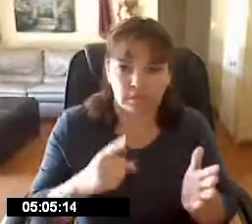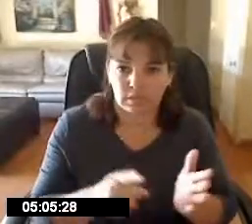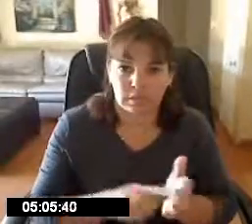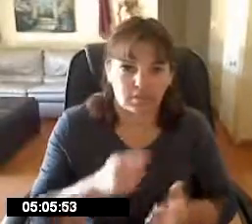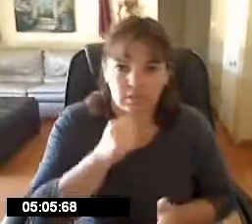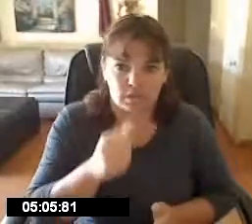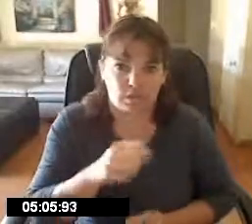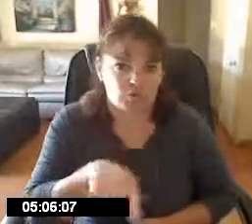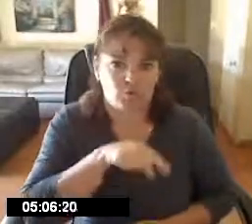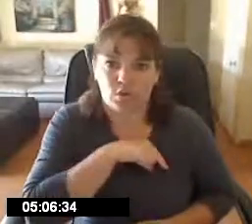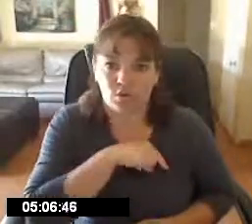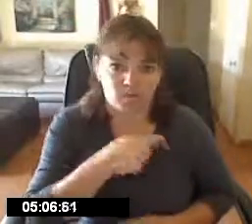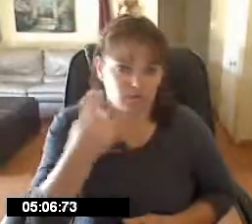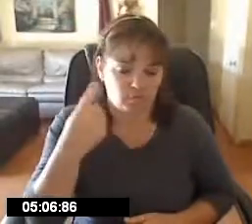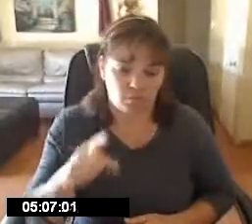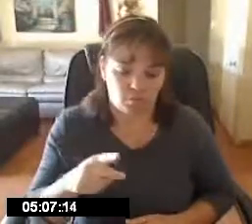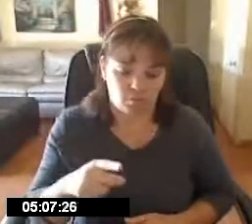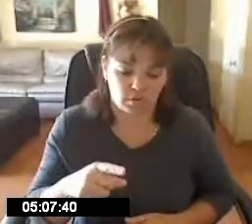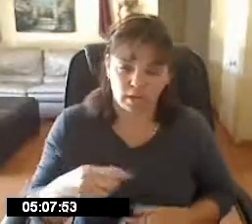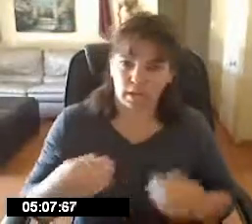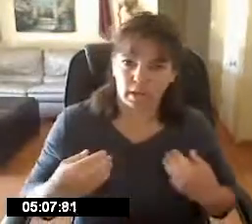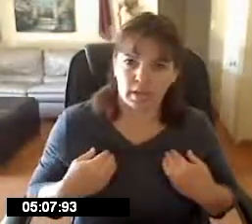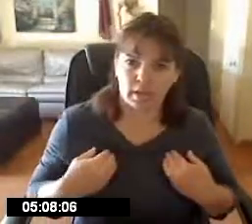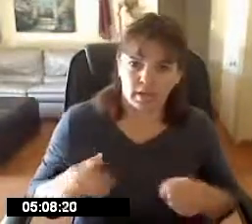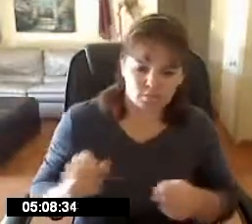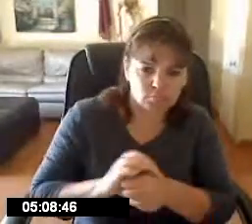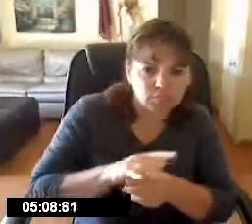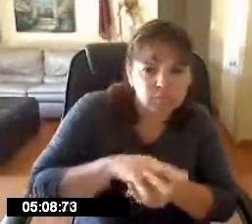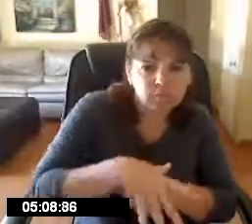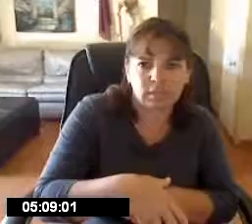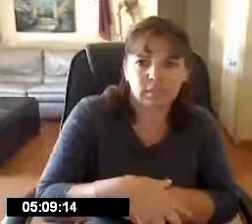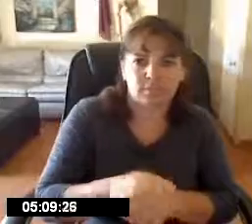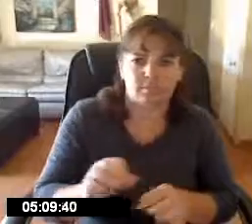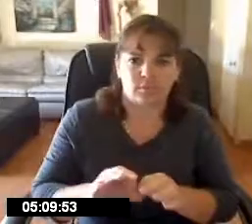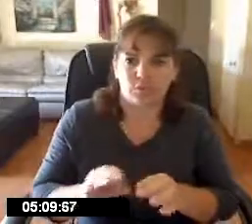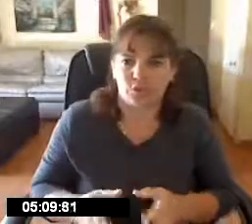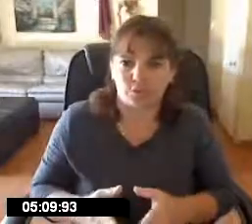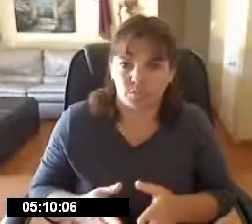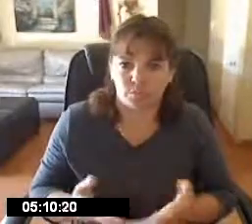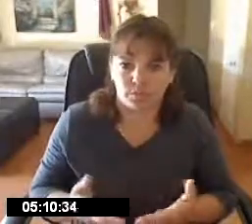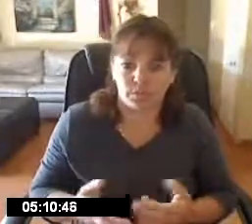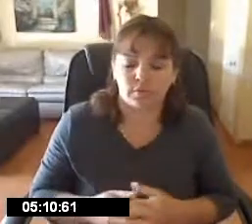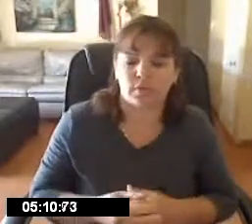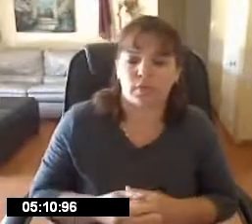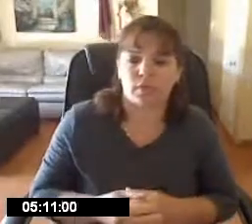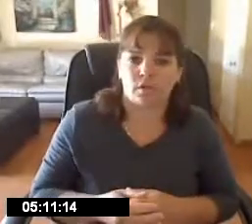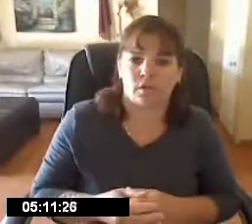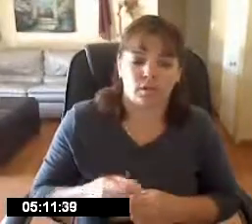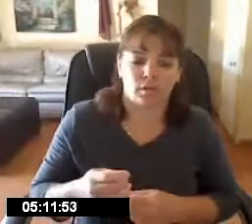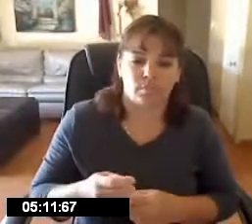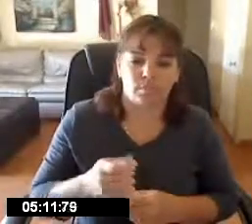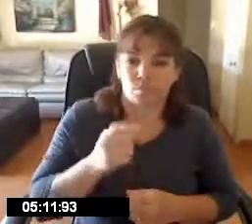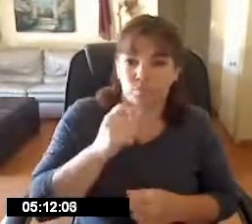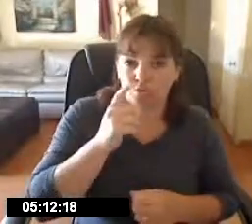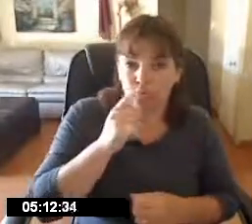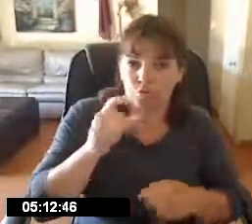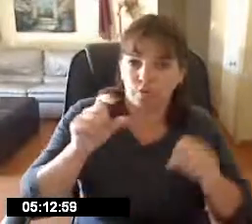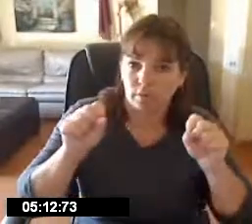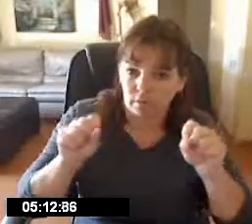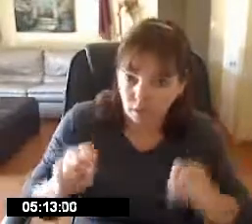plenty of interpreters, although we'll talk about the shortage of interpreters, but there are plenty of interpreters who are qualified